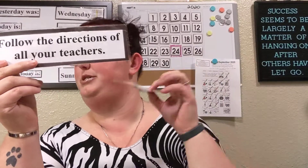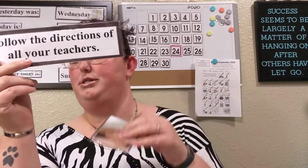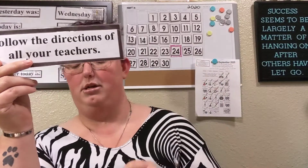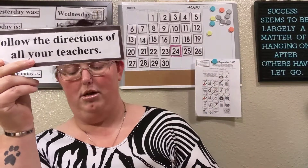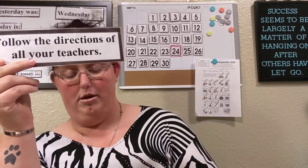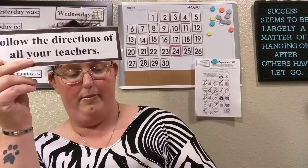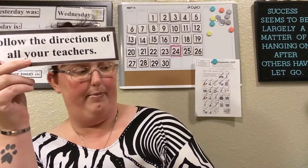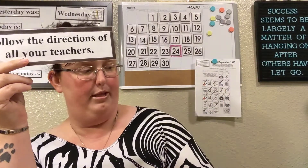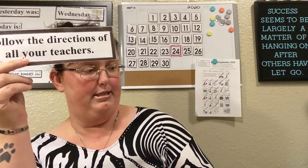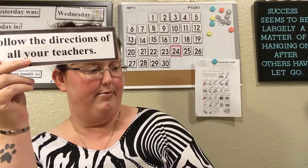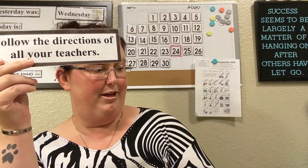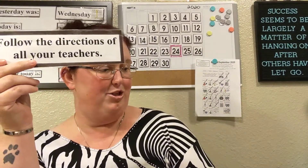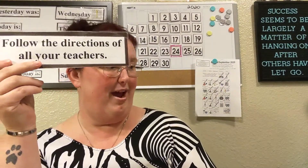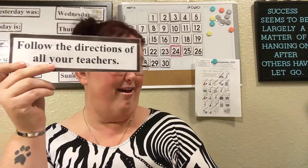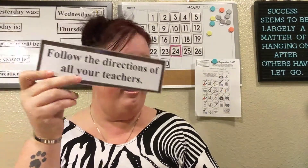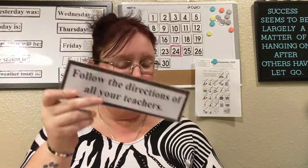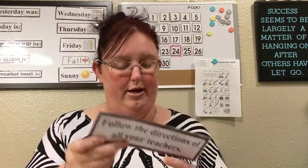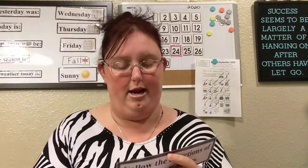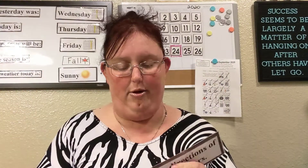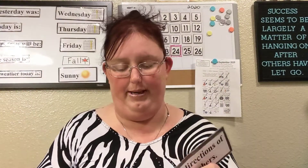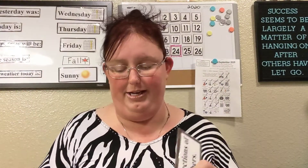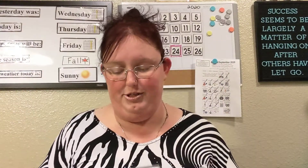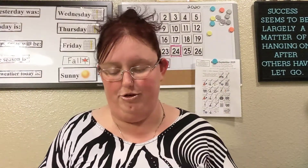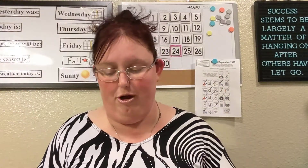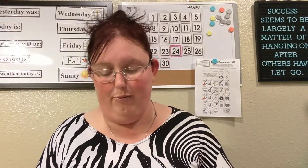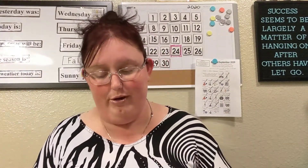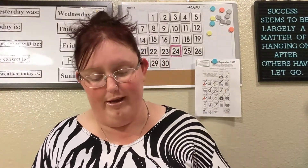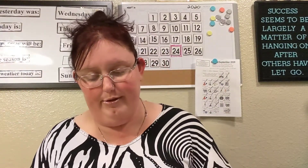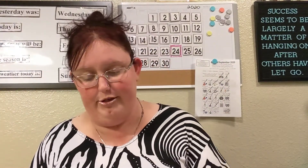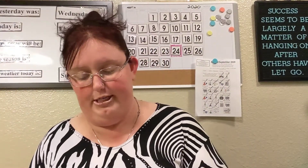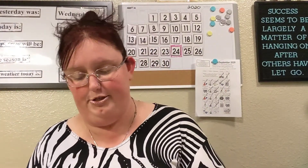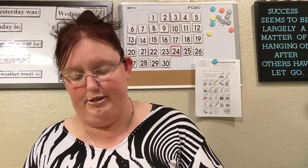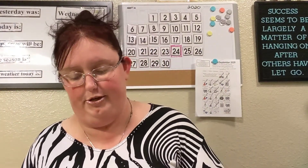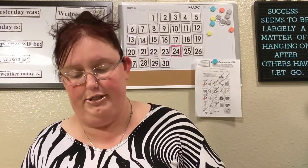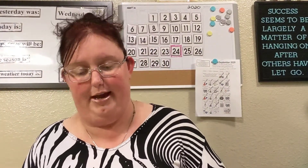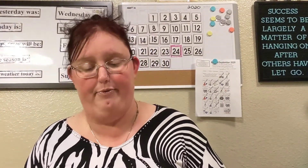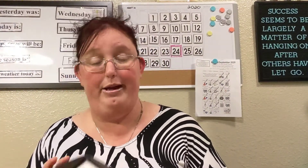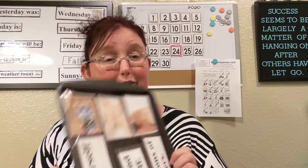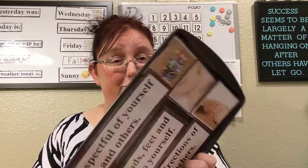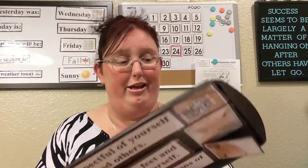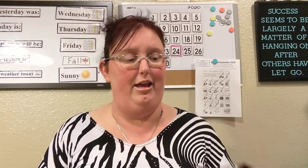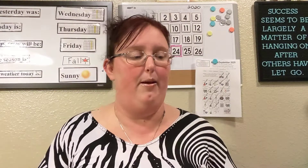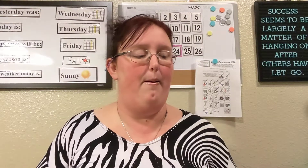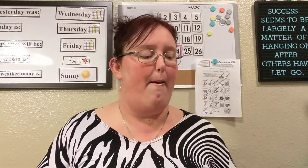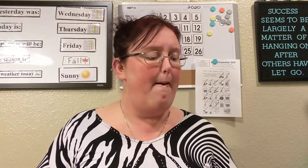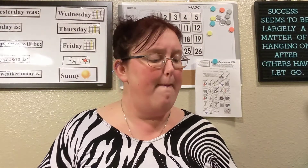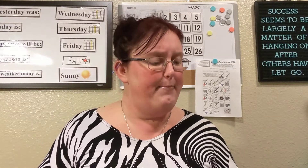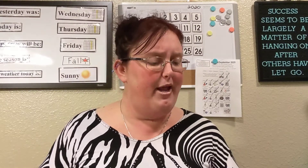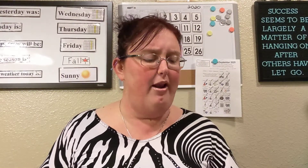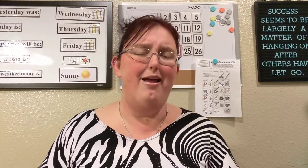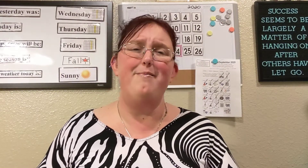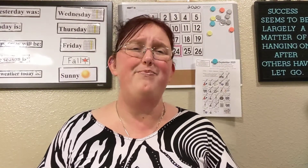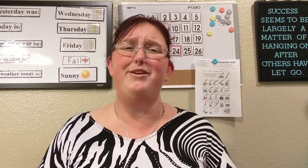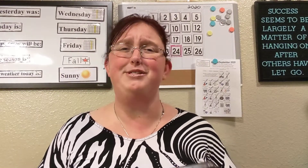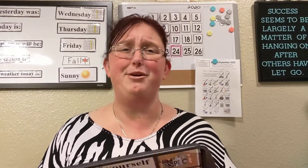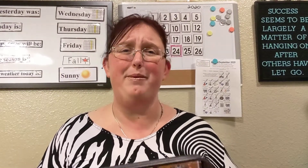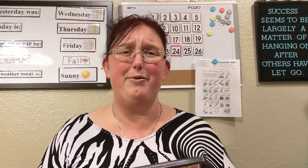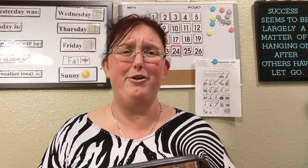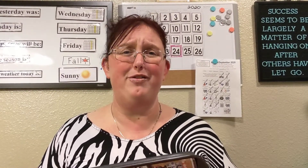remember this can be a challenge right now because you're not working with your teachers and your staff regularly but there's still people in your